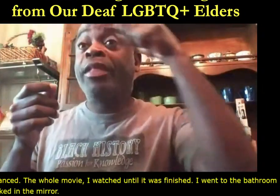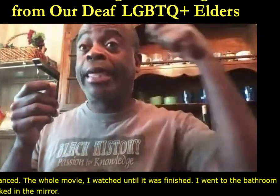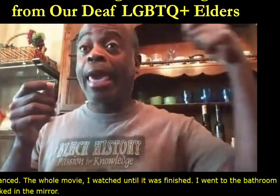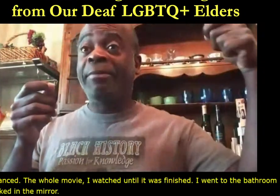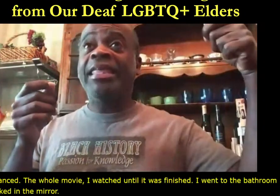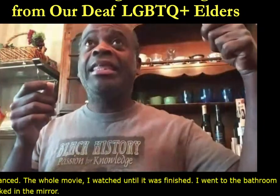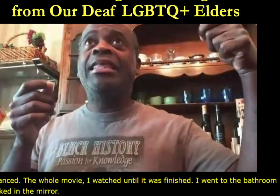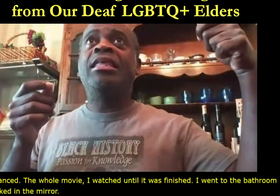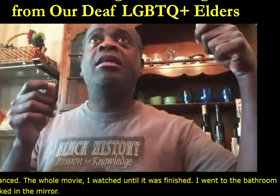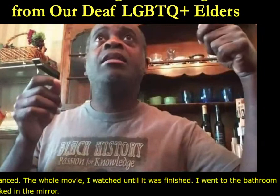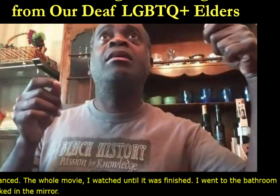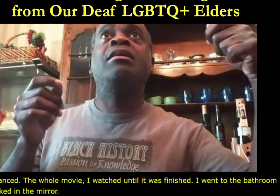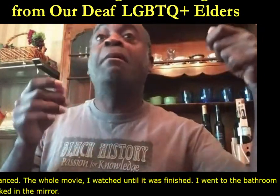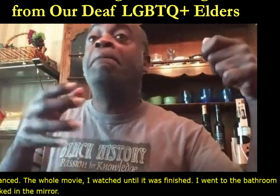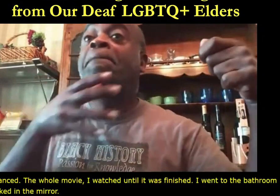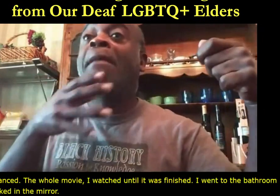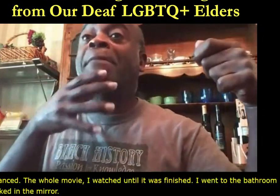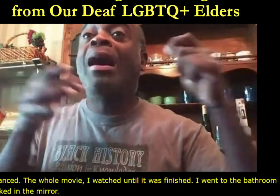and i opened um